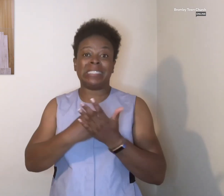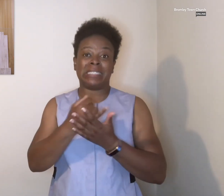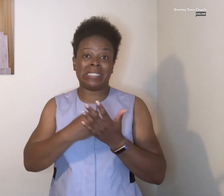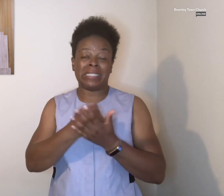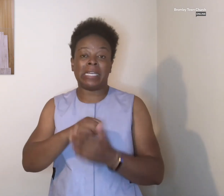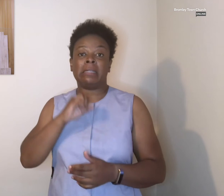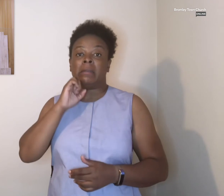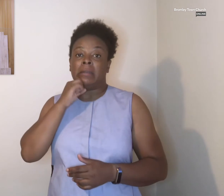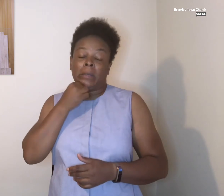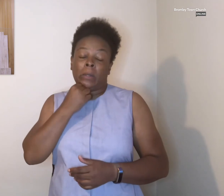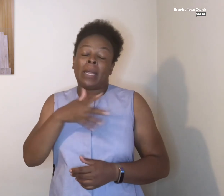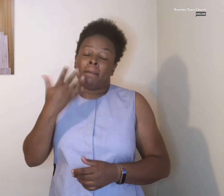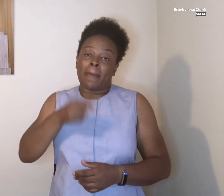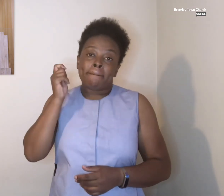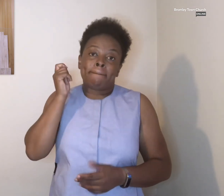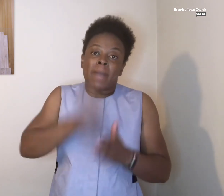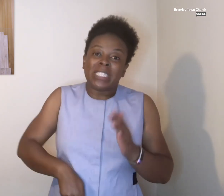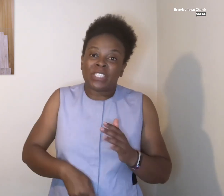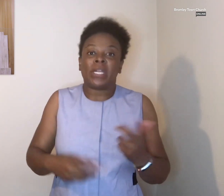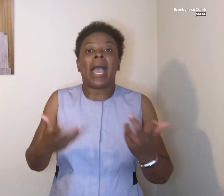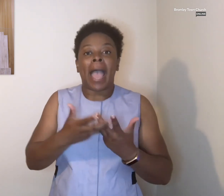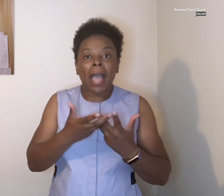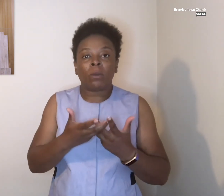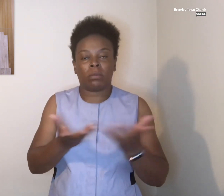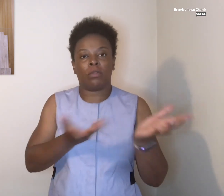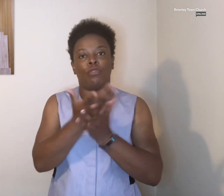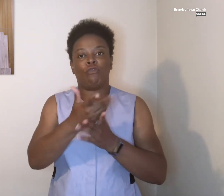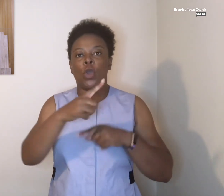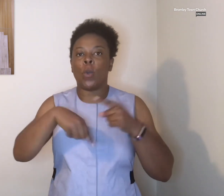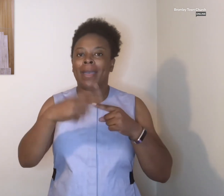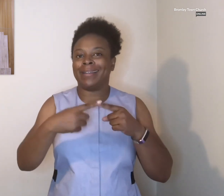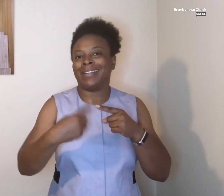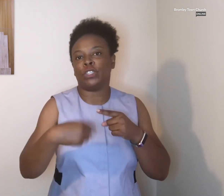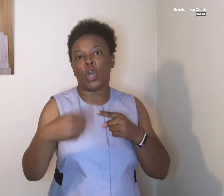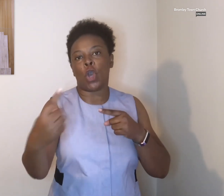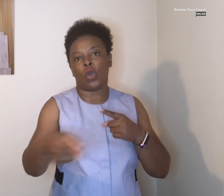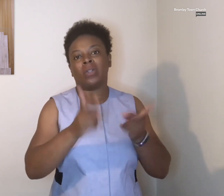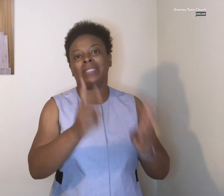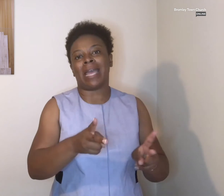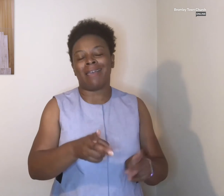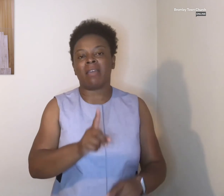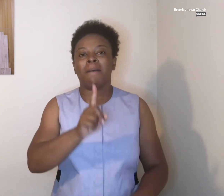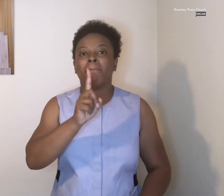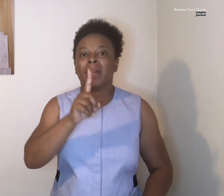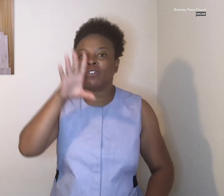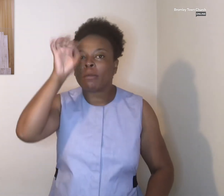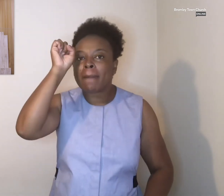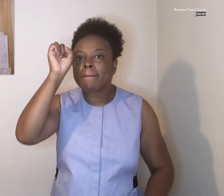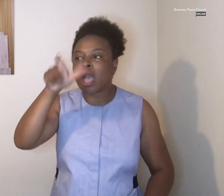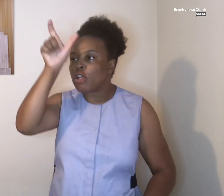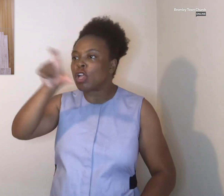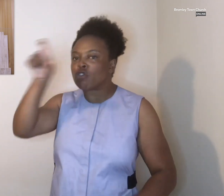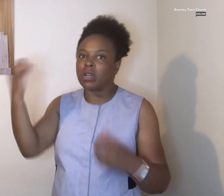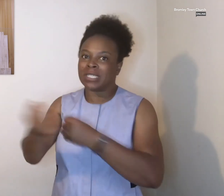to be punished with an eternal death. That is but for the power of the cross. And John